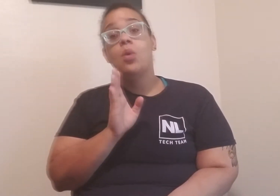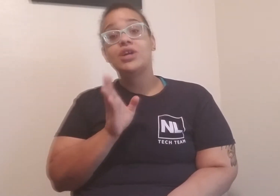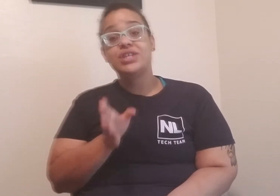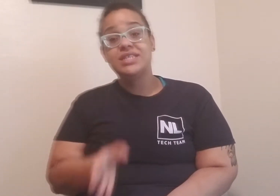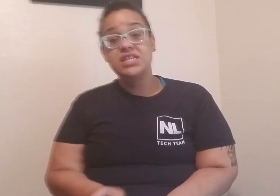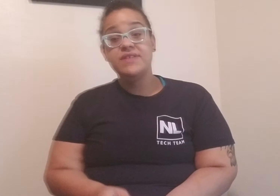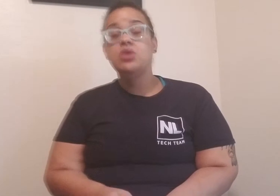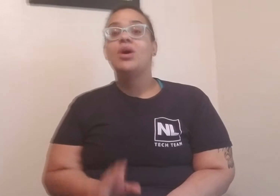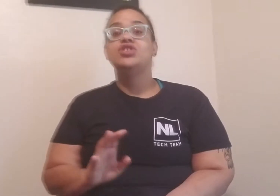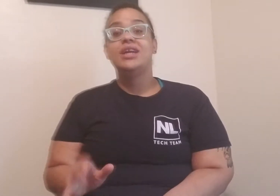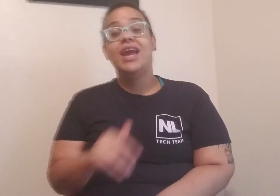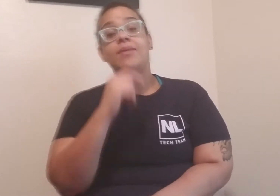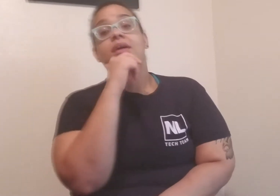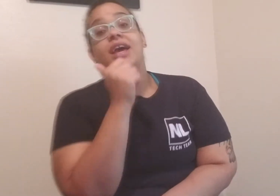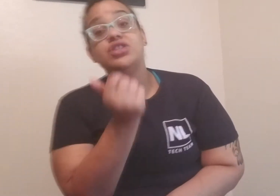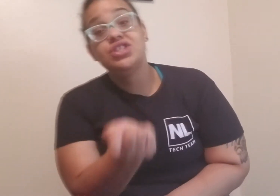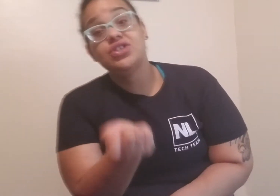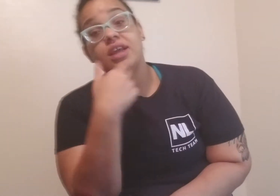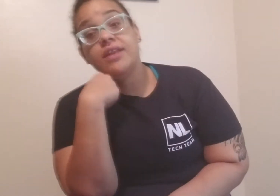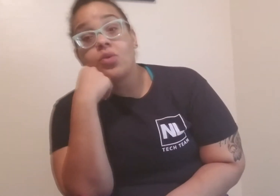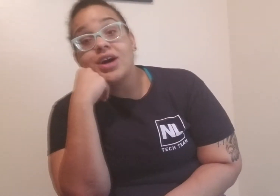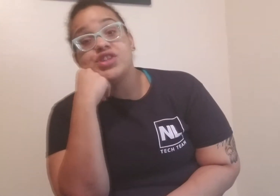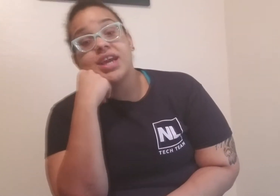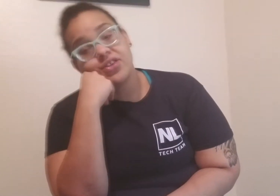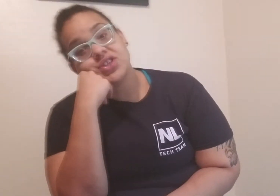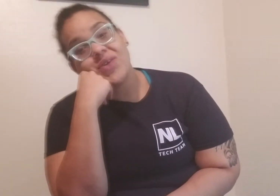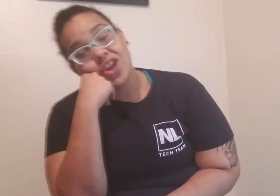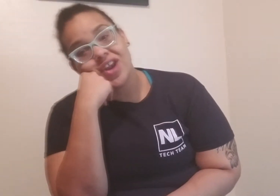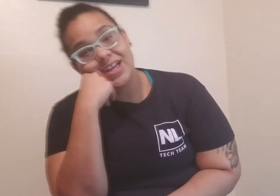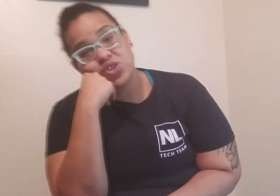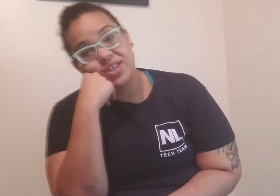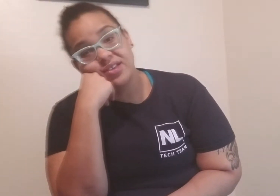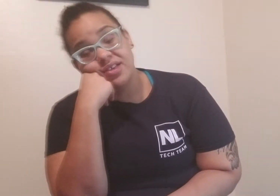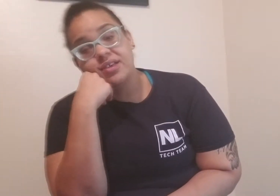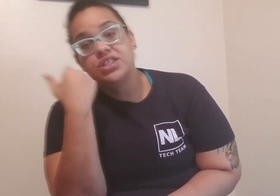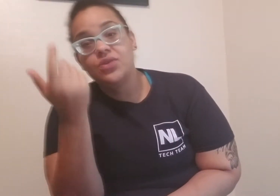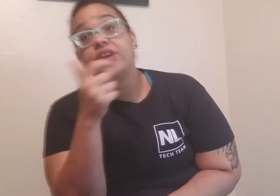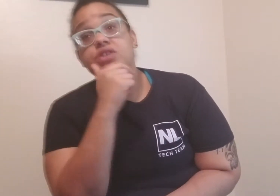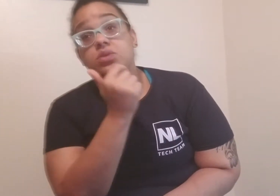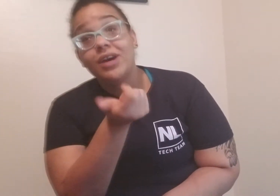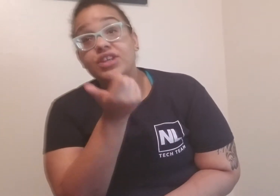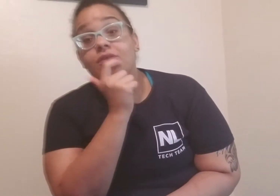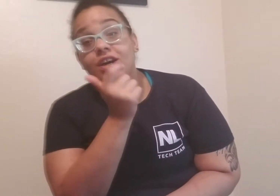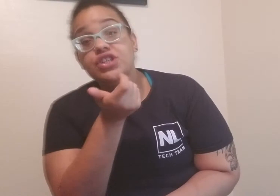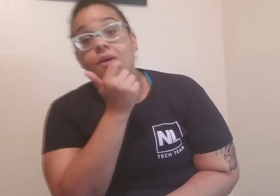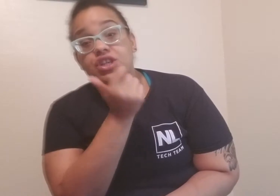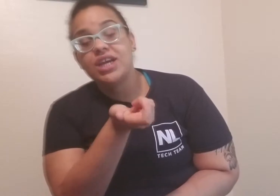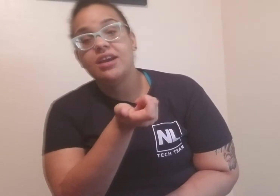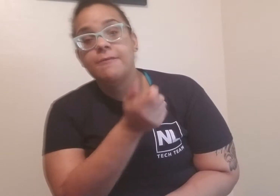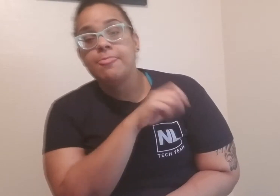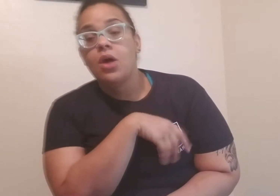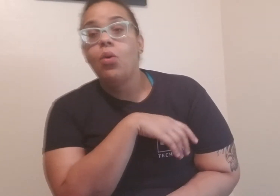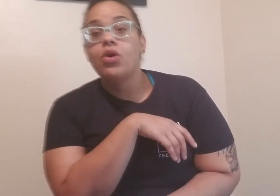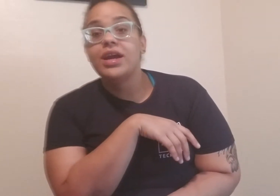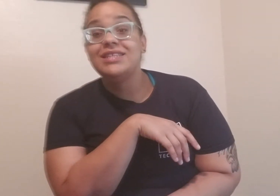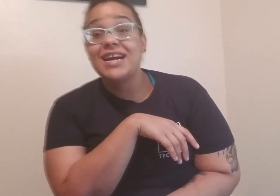watching TV, watching a game. It's just you're sitting there watching it. There's no interaction to it. You're just watching. Or in Texas,